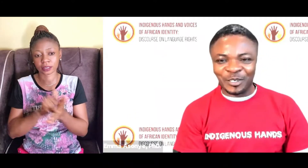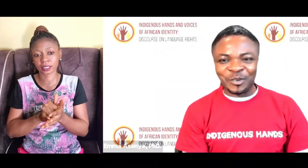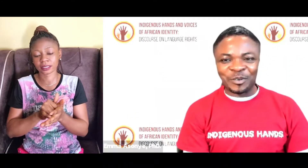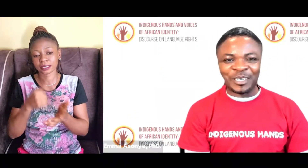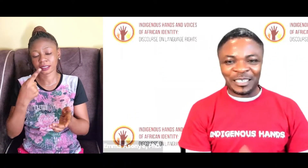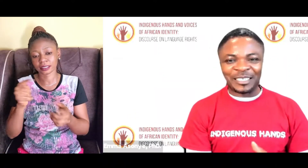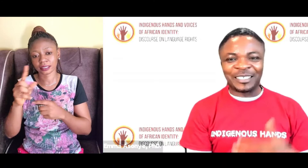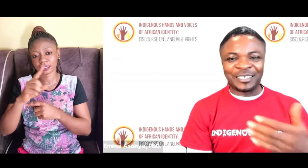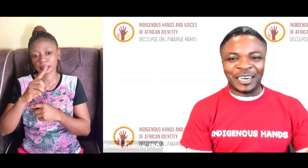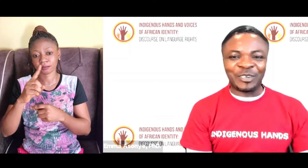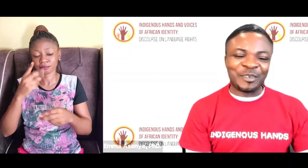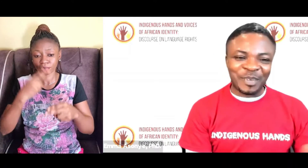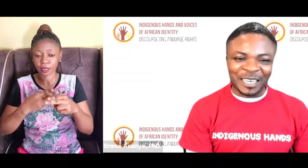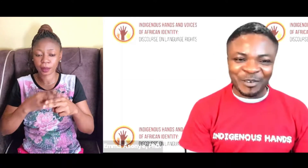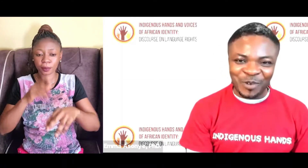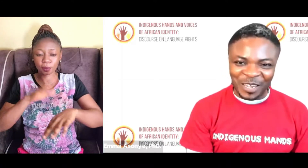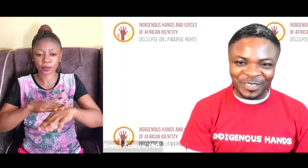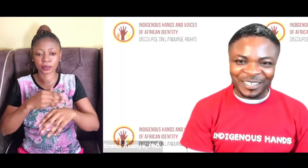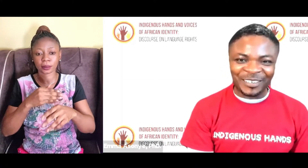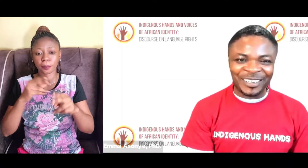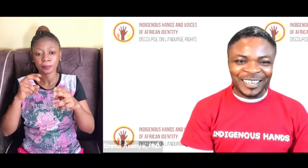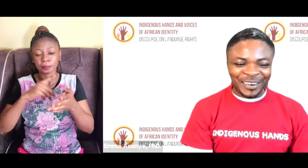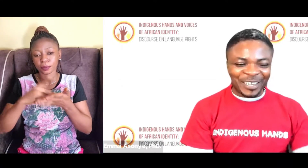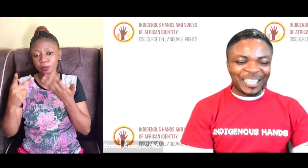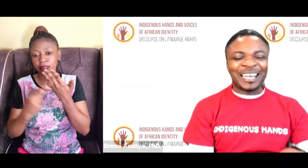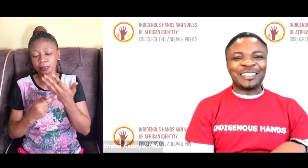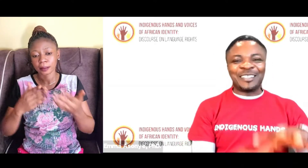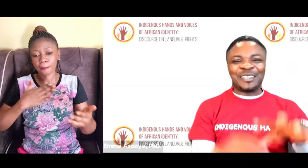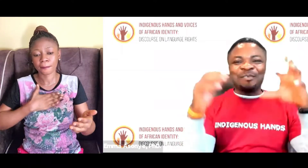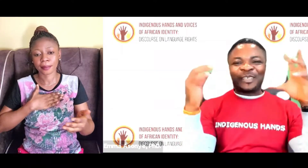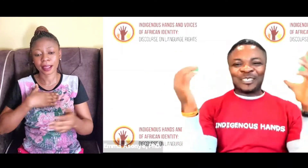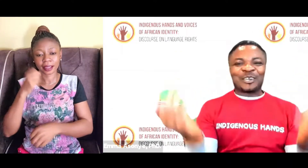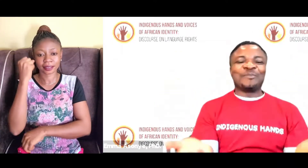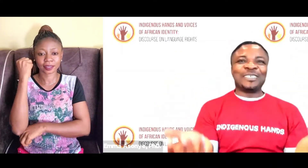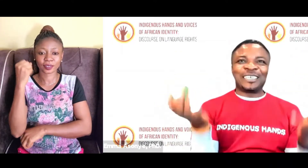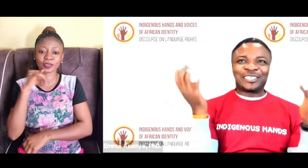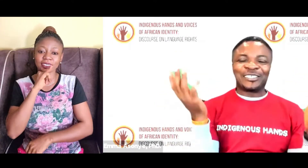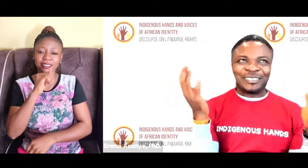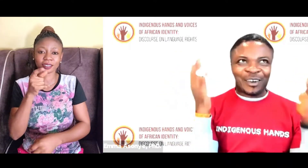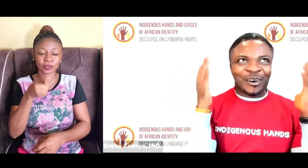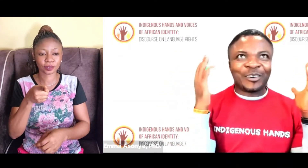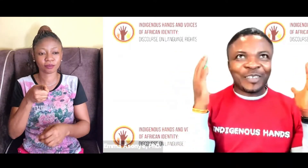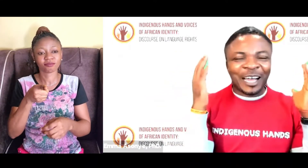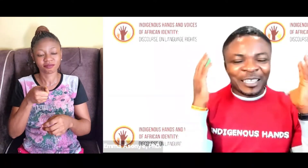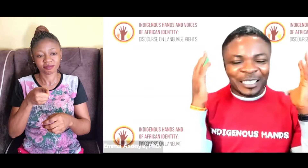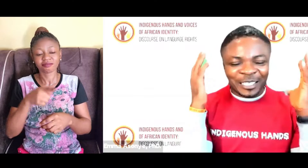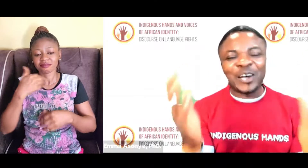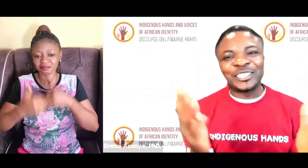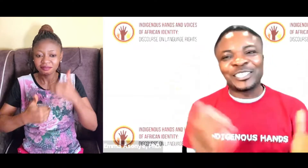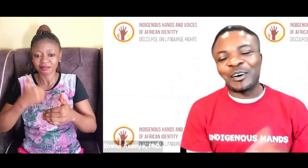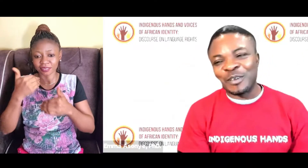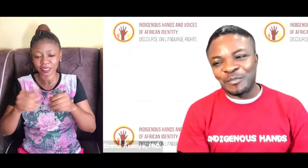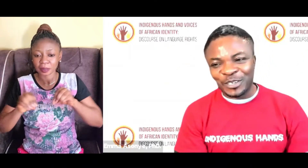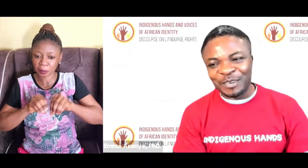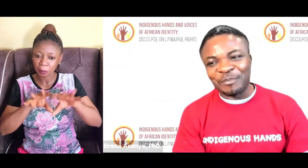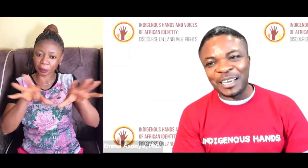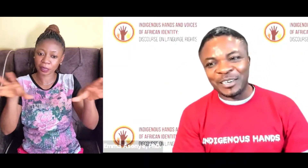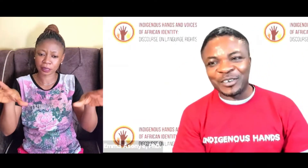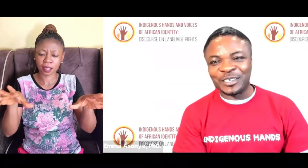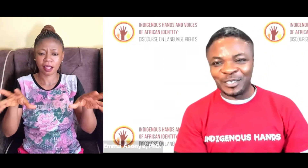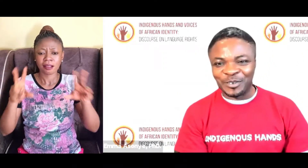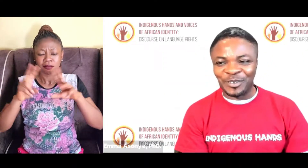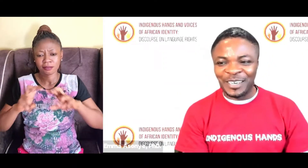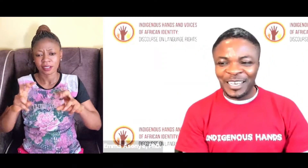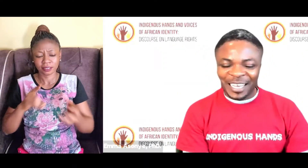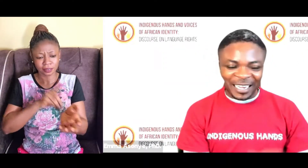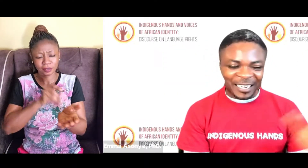Hero Is You, is gradually making waves. So looking at the documentation or the touch of the project, My